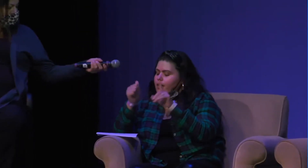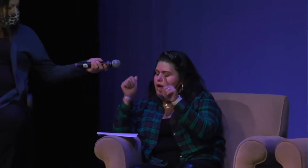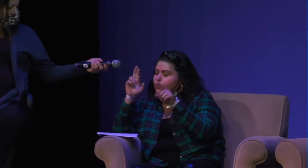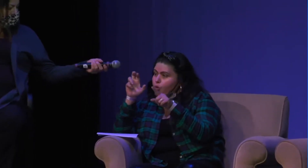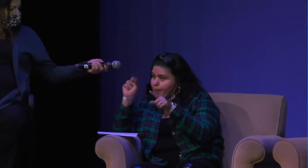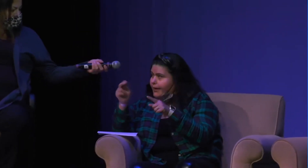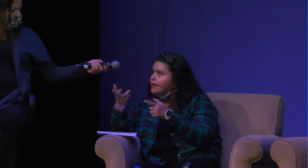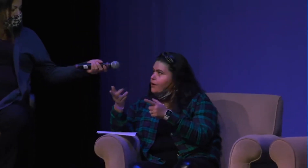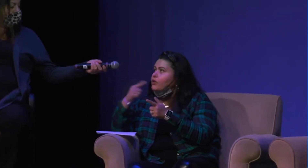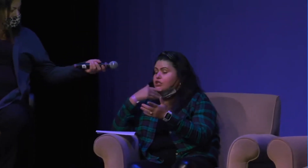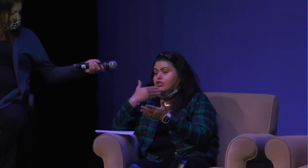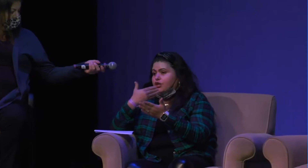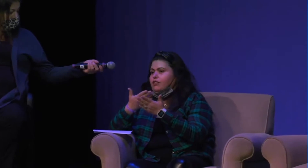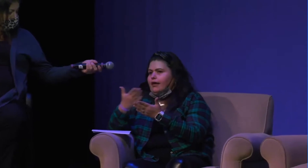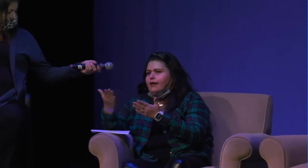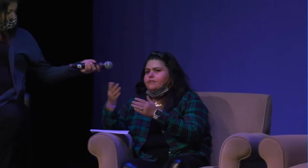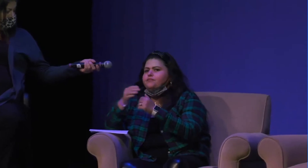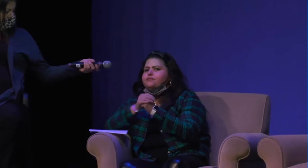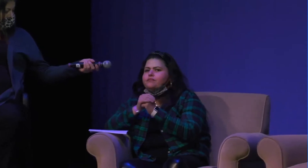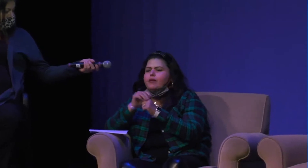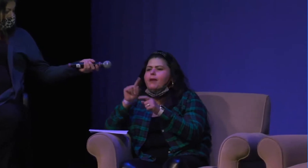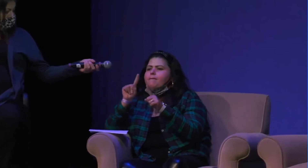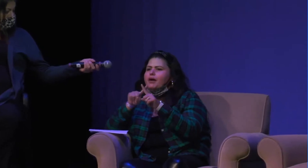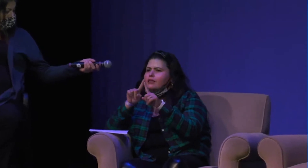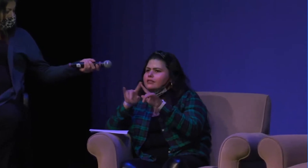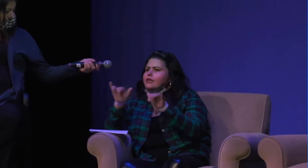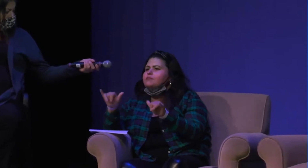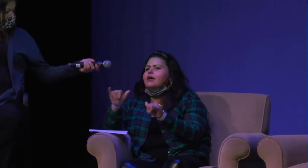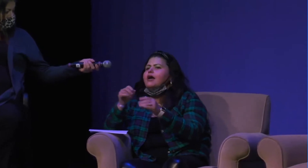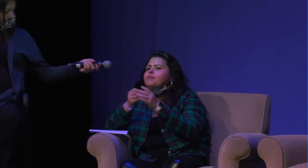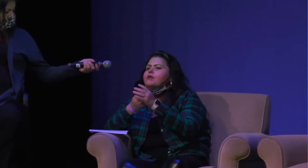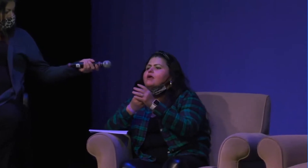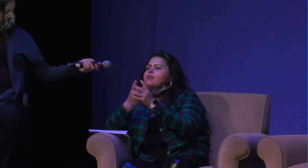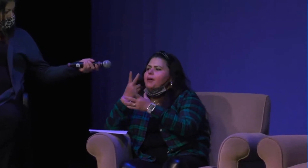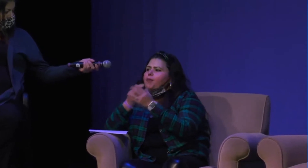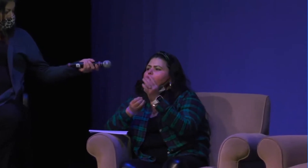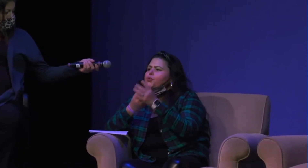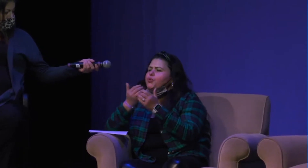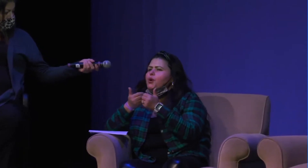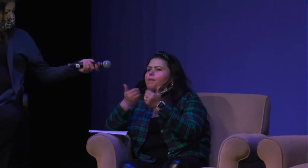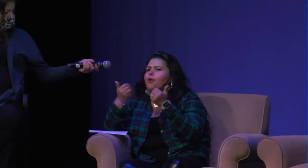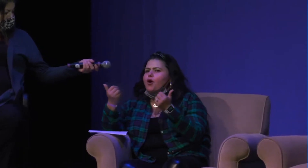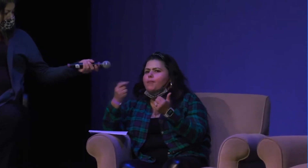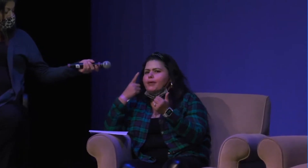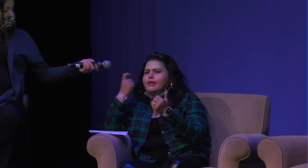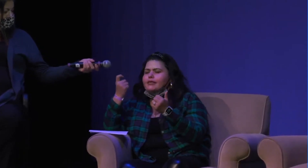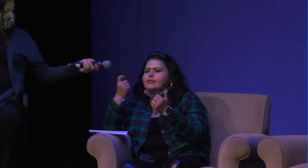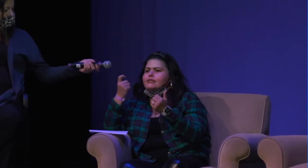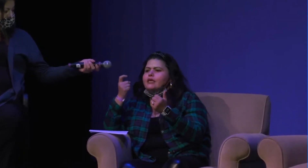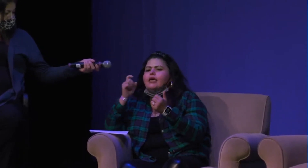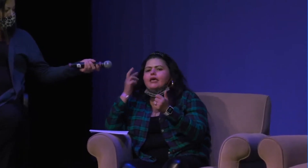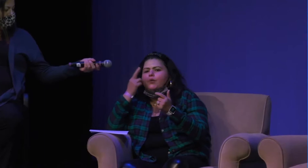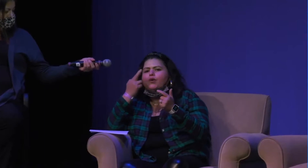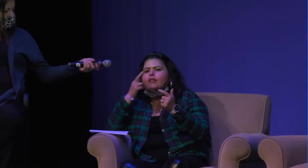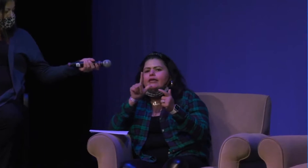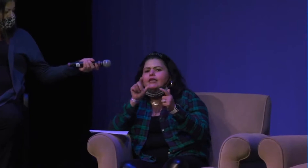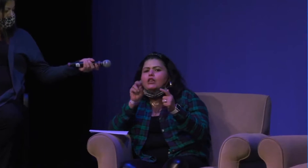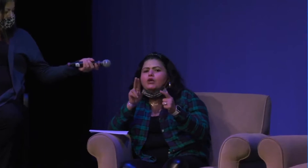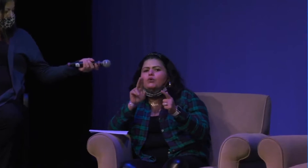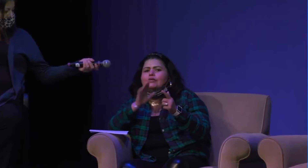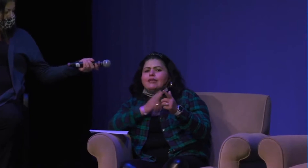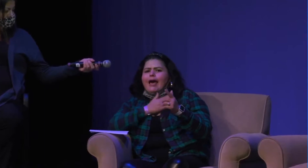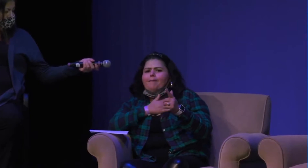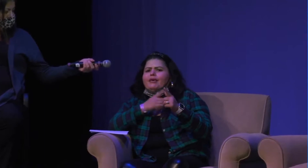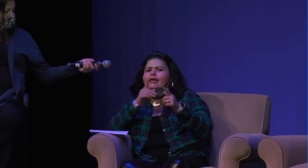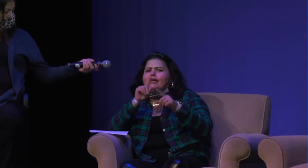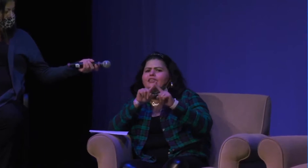help Ruben, which is a good thing. But at the same time, they both grew apart because he realized that